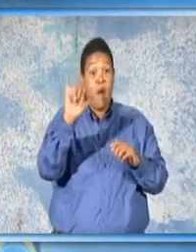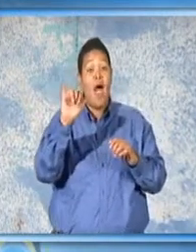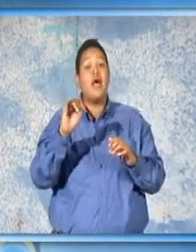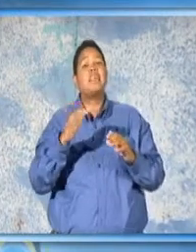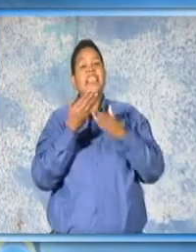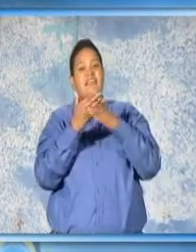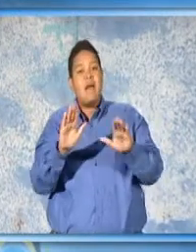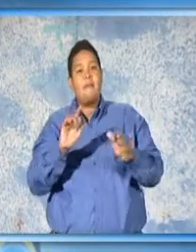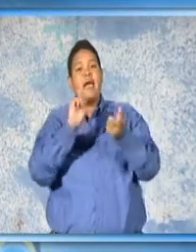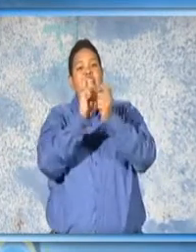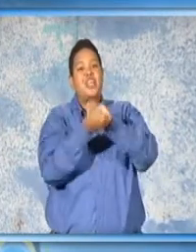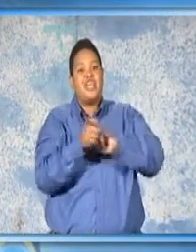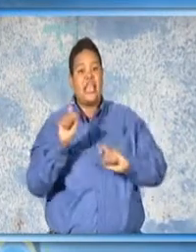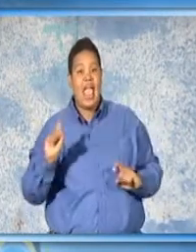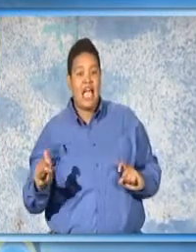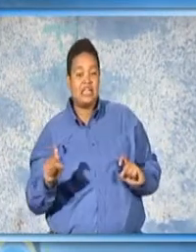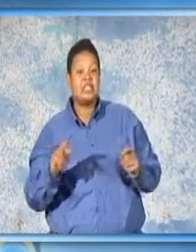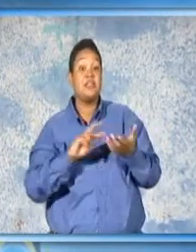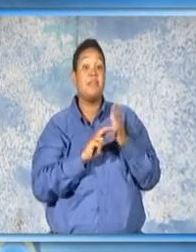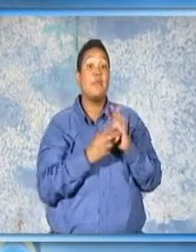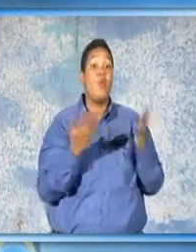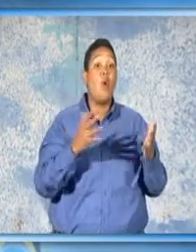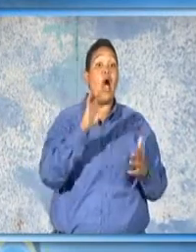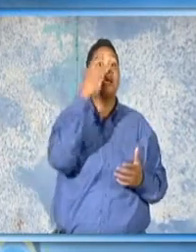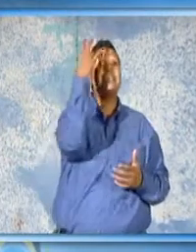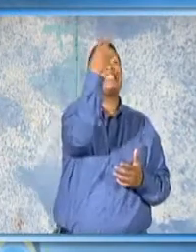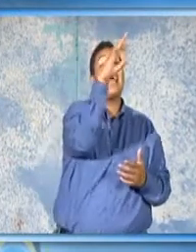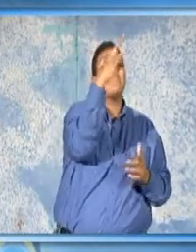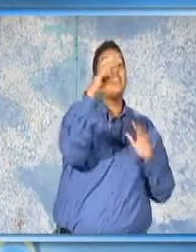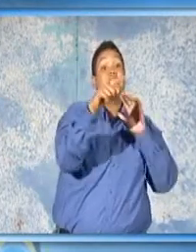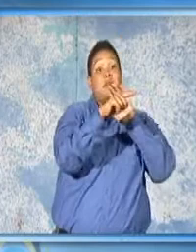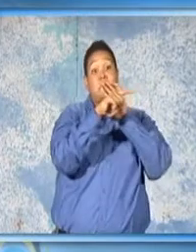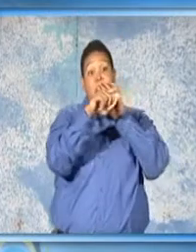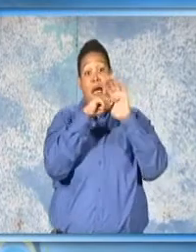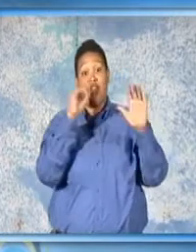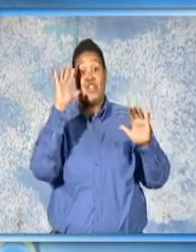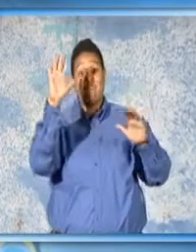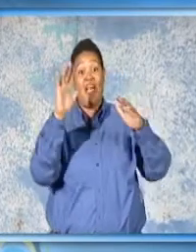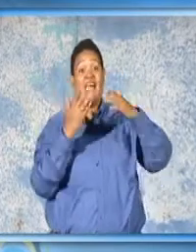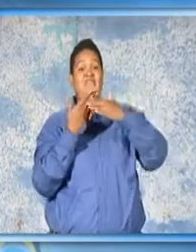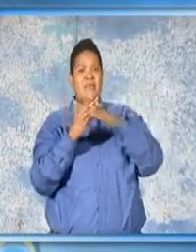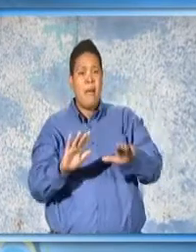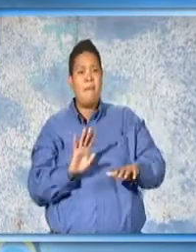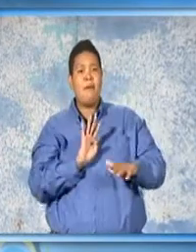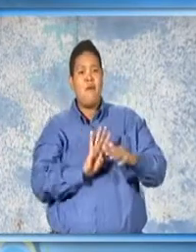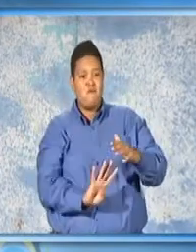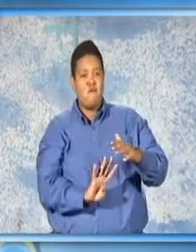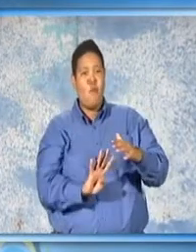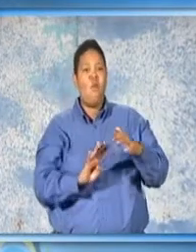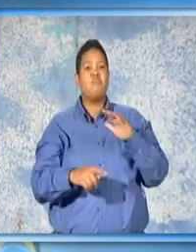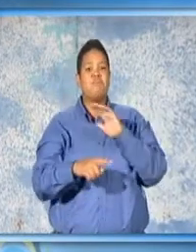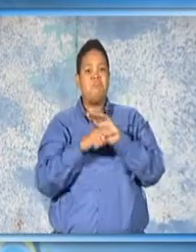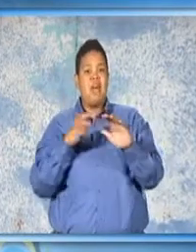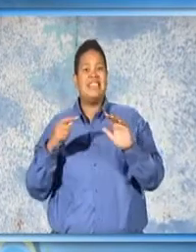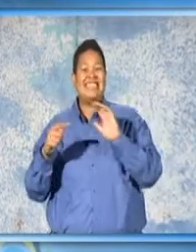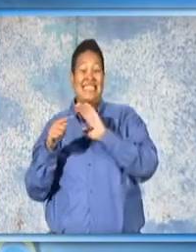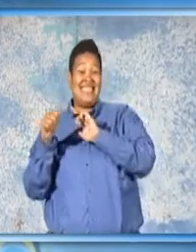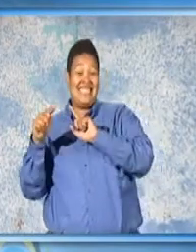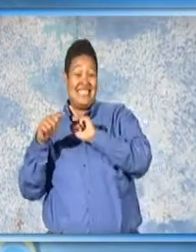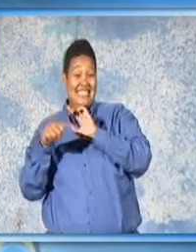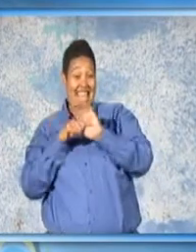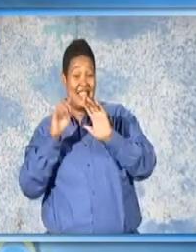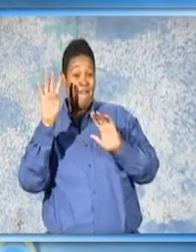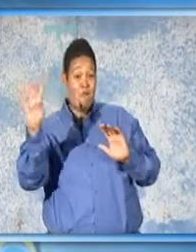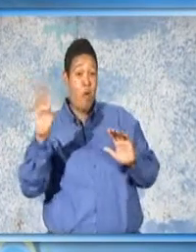x. This would be 17 minus 5 divided by 4 minus negative 4, which is 12 over